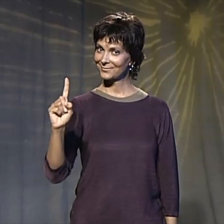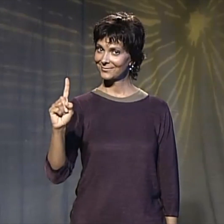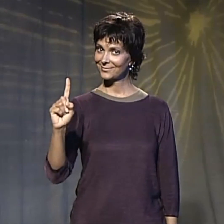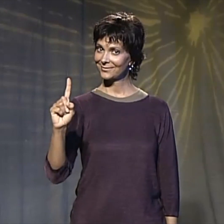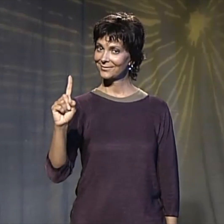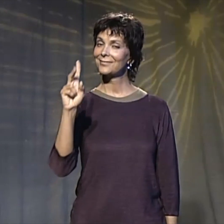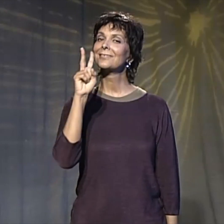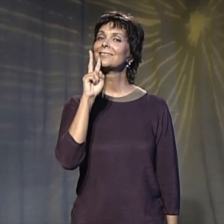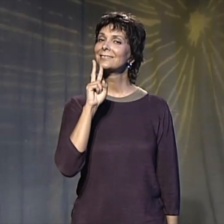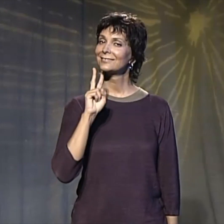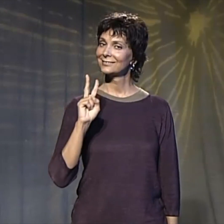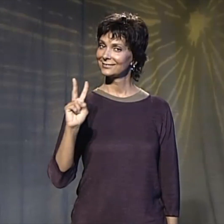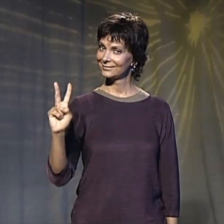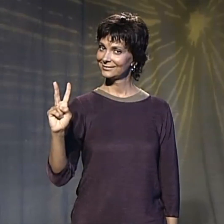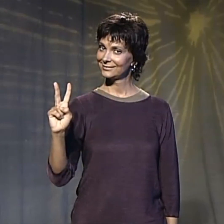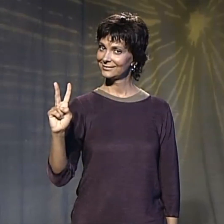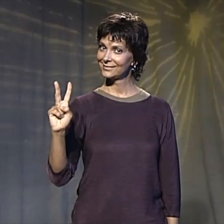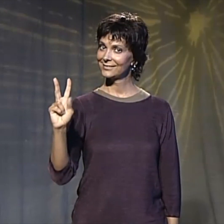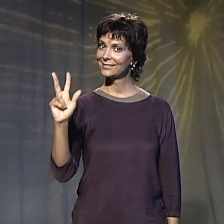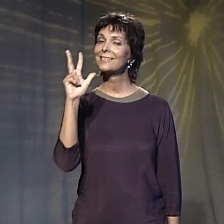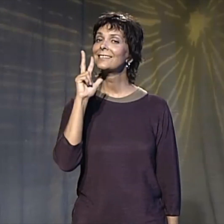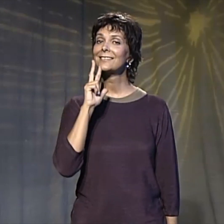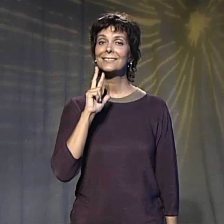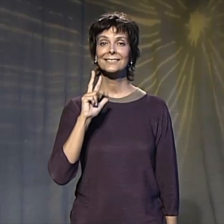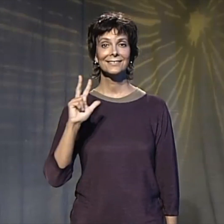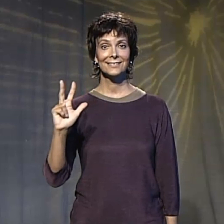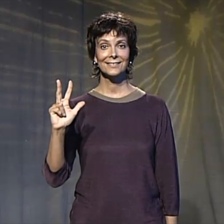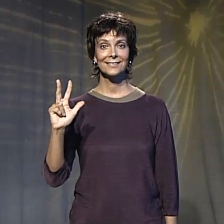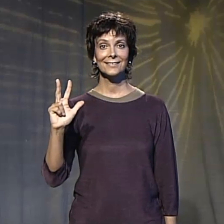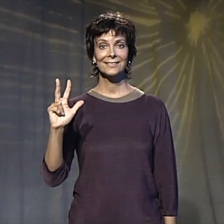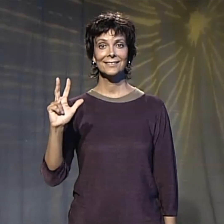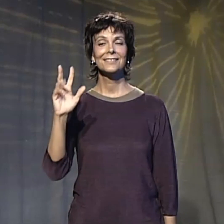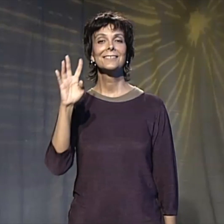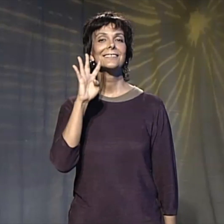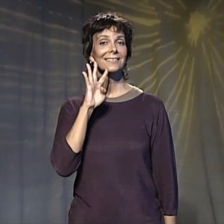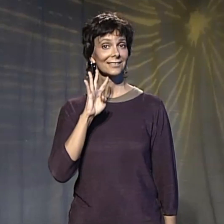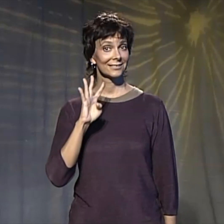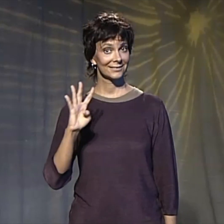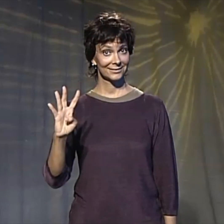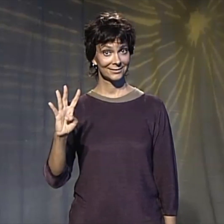1 year old, 2 years old, 3 years old, 4 years